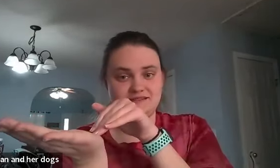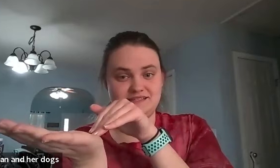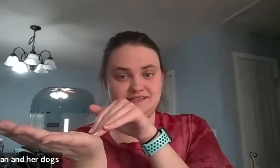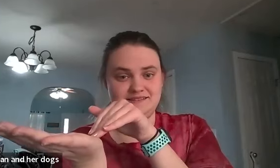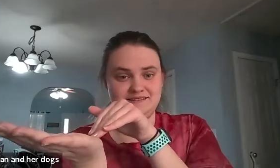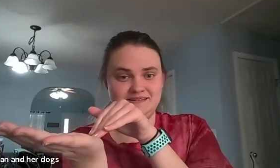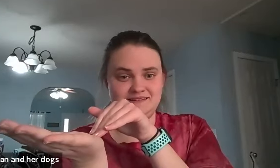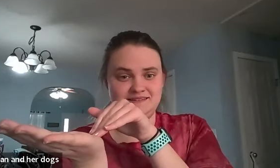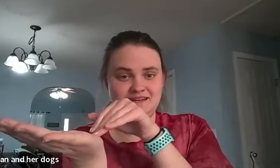8,000,